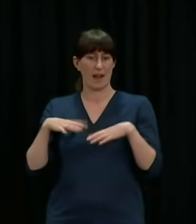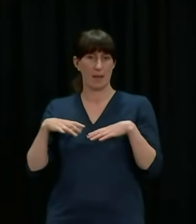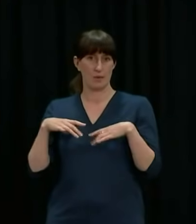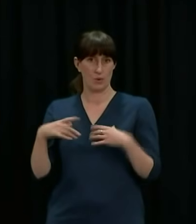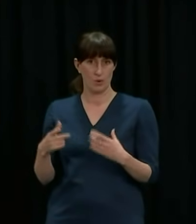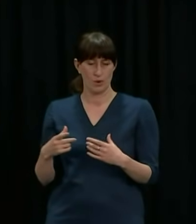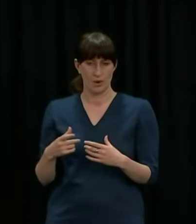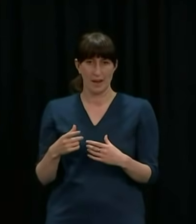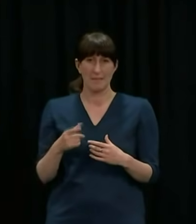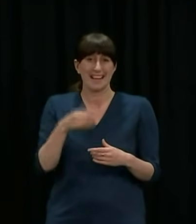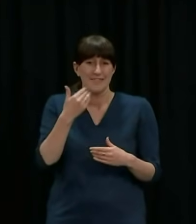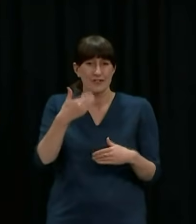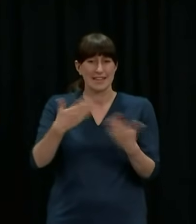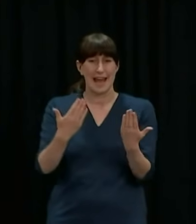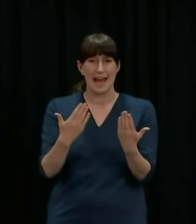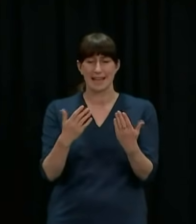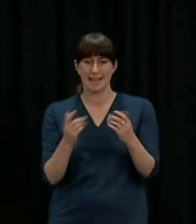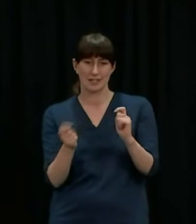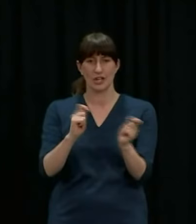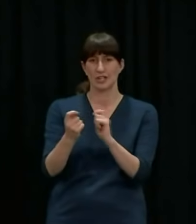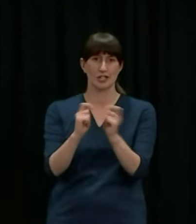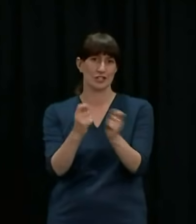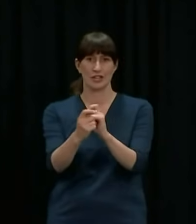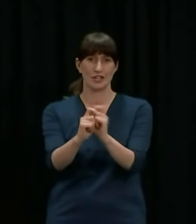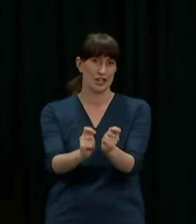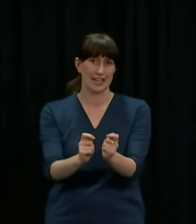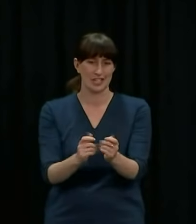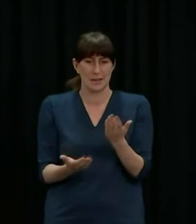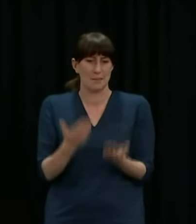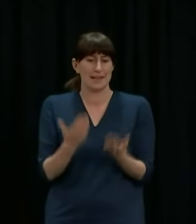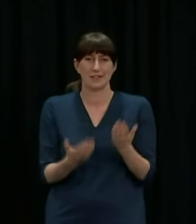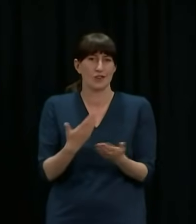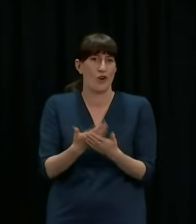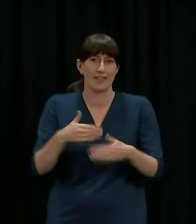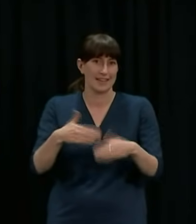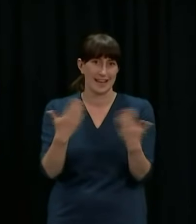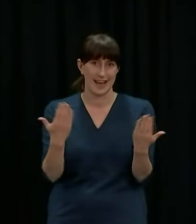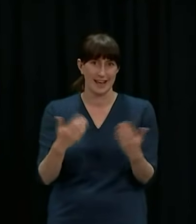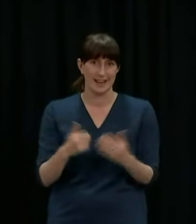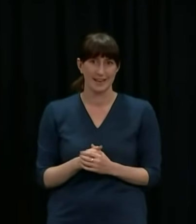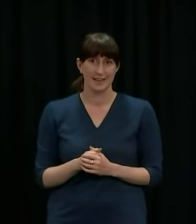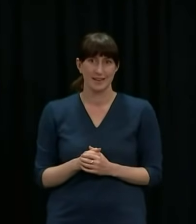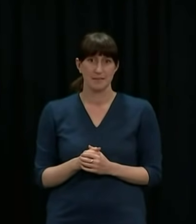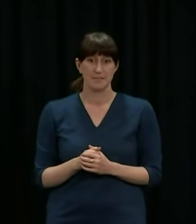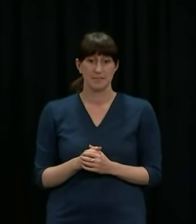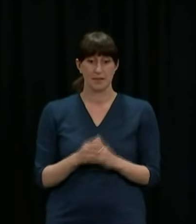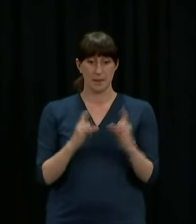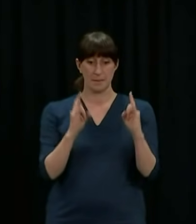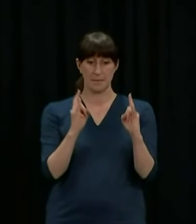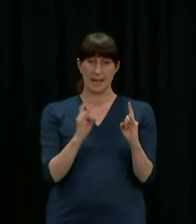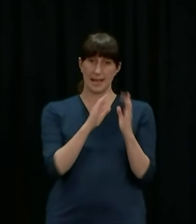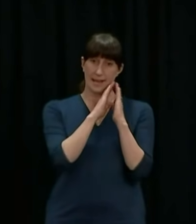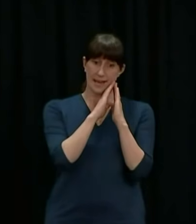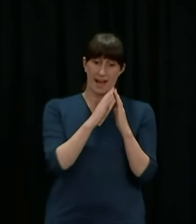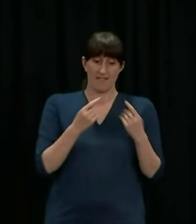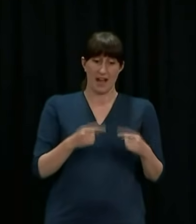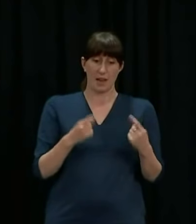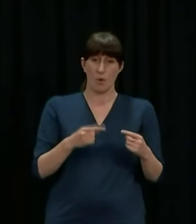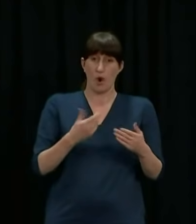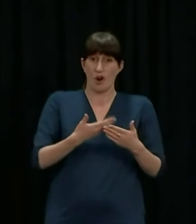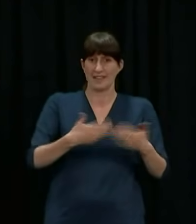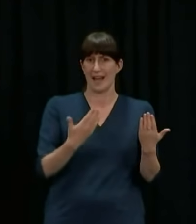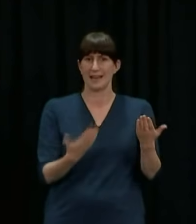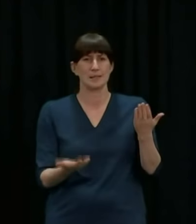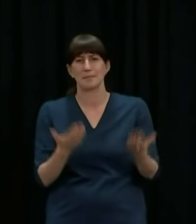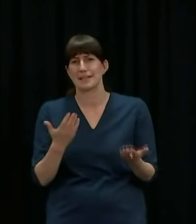day. But that is the number of beds available on those days, and the beds available each day does vary because it depends very much